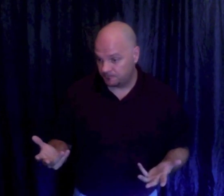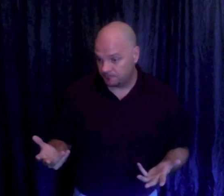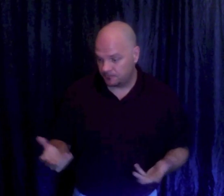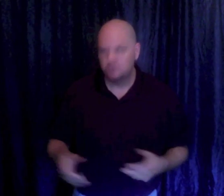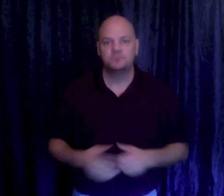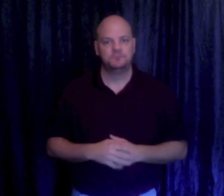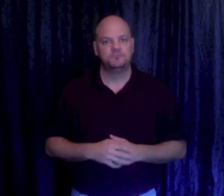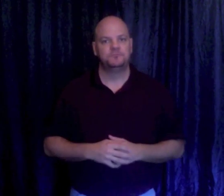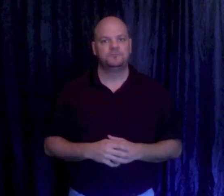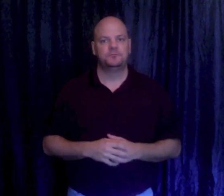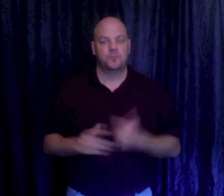And another one said,